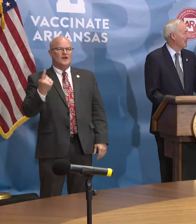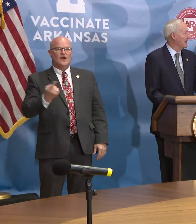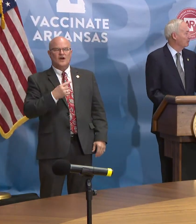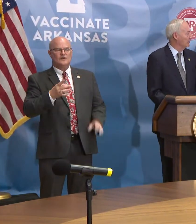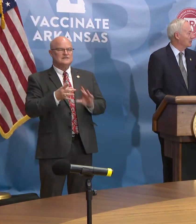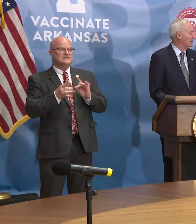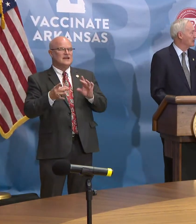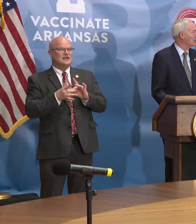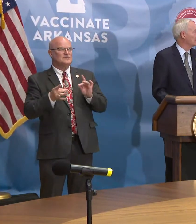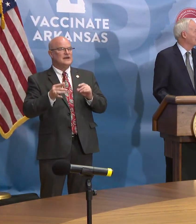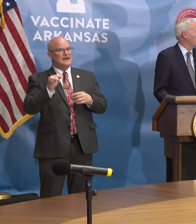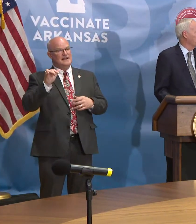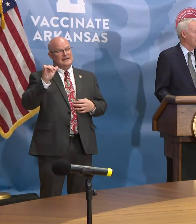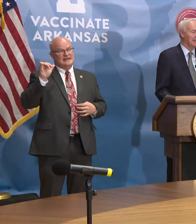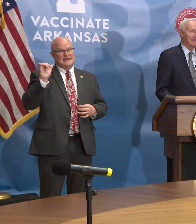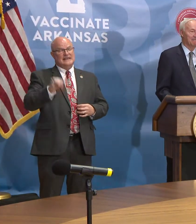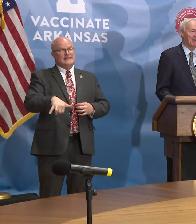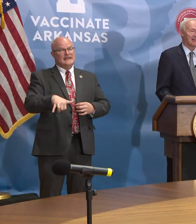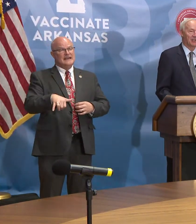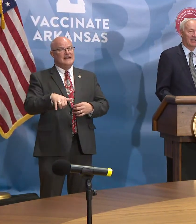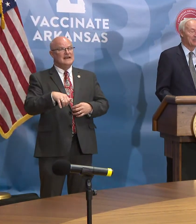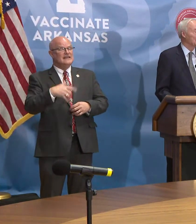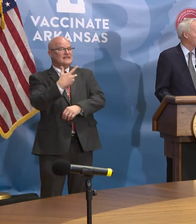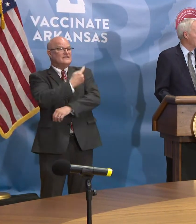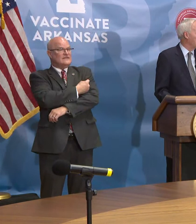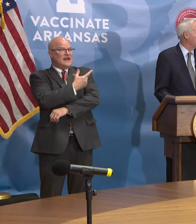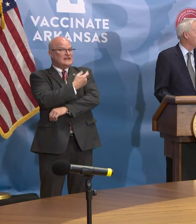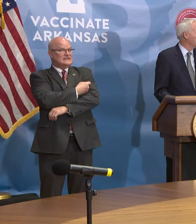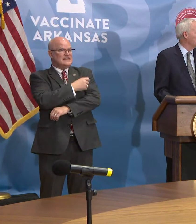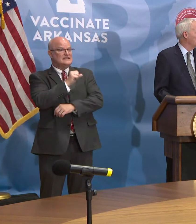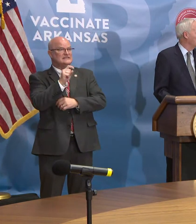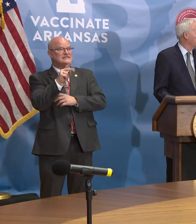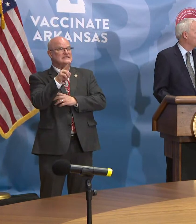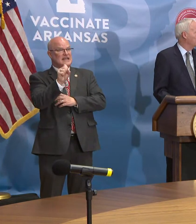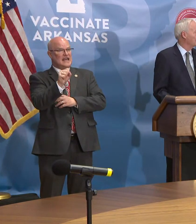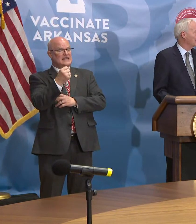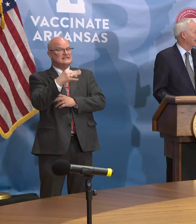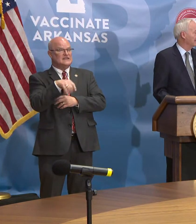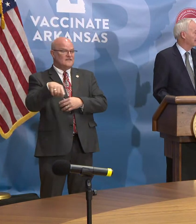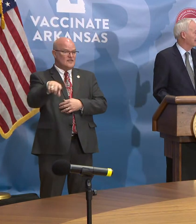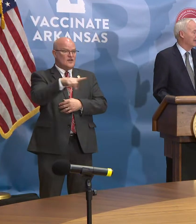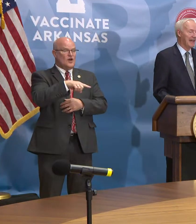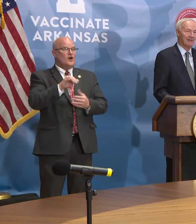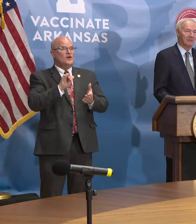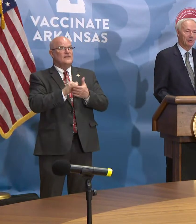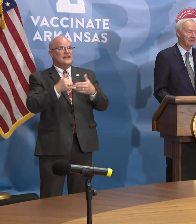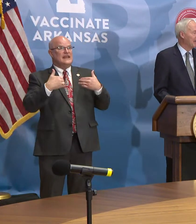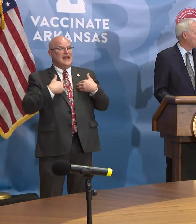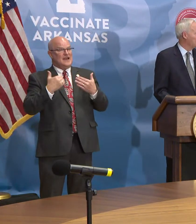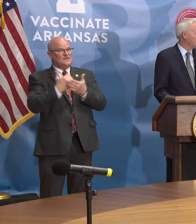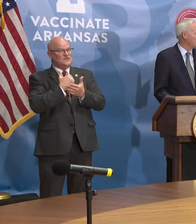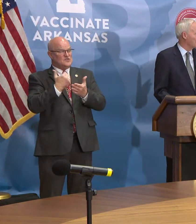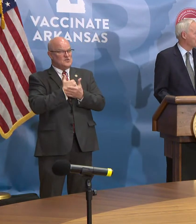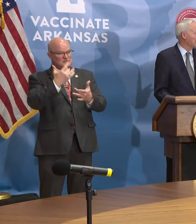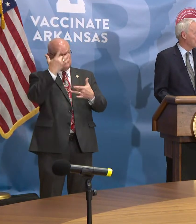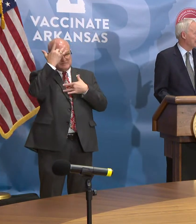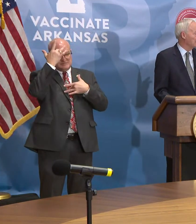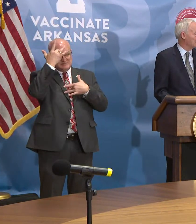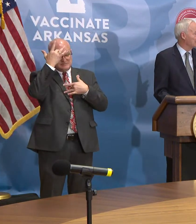one we always talk about, which is the vaccination status of those that have new